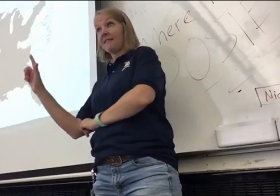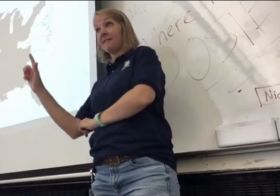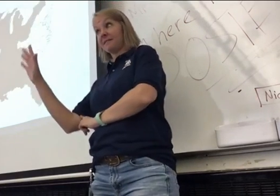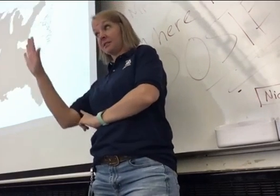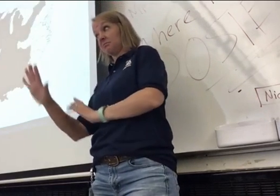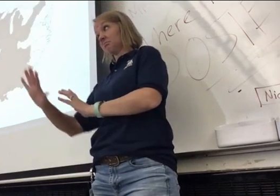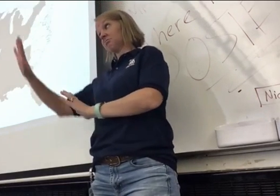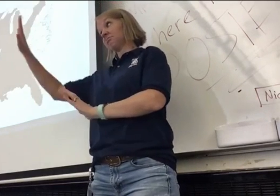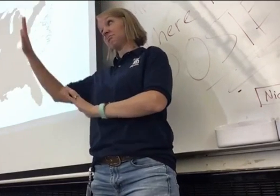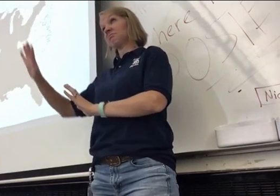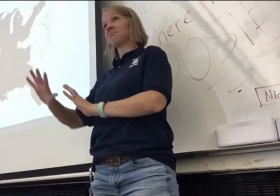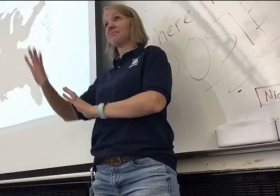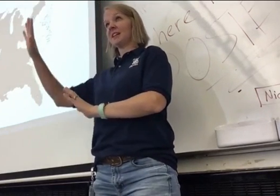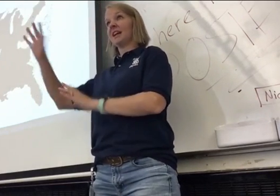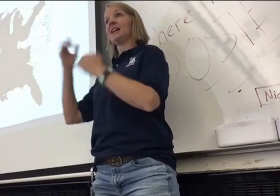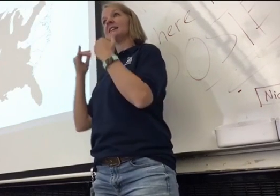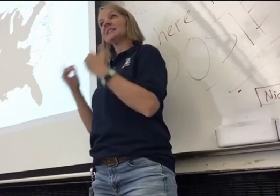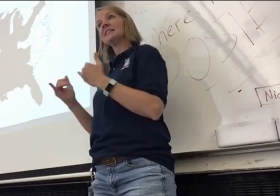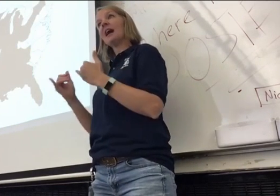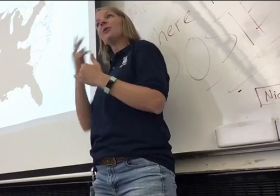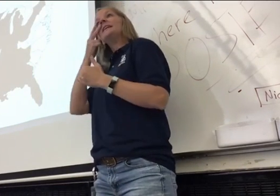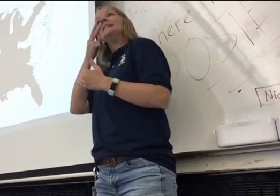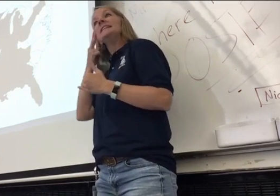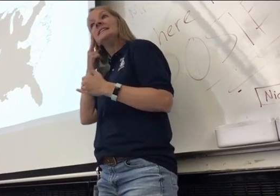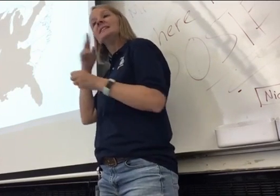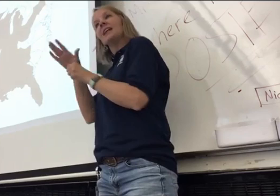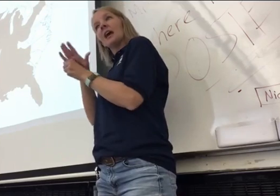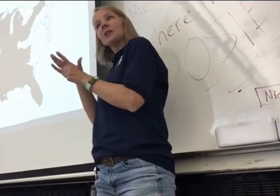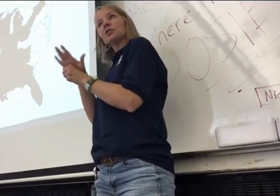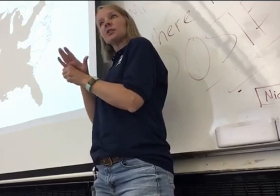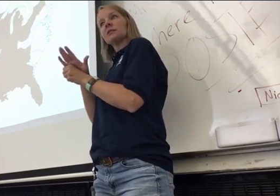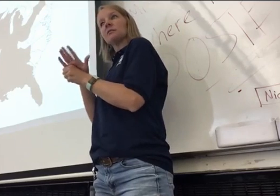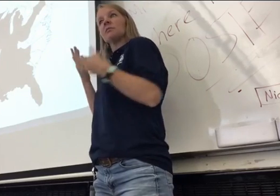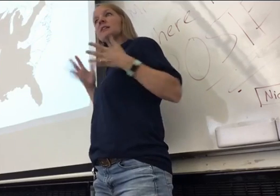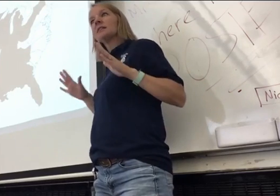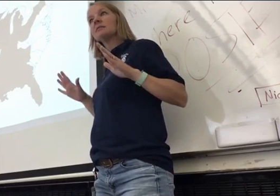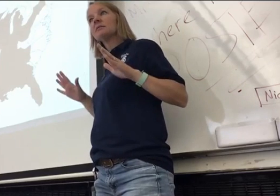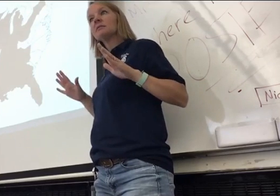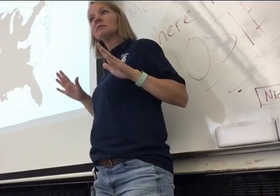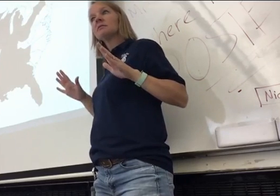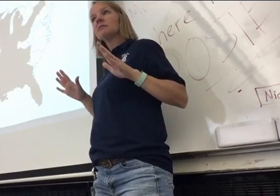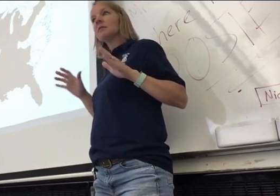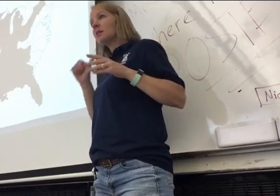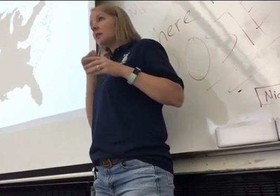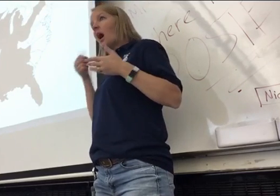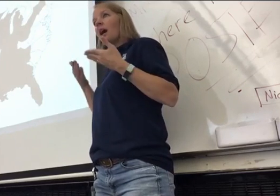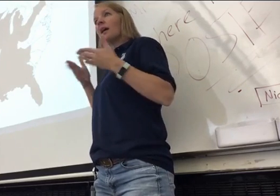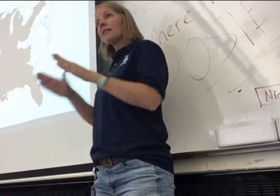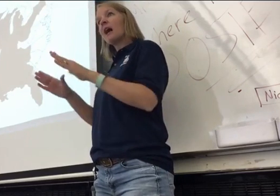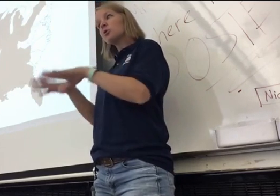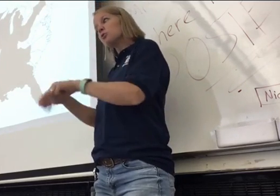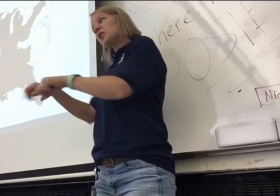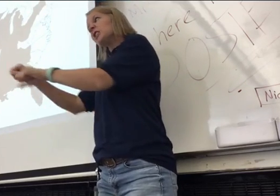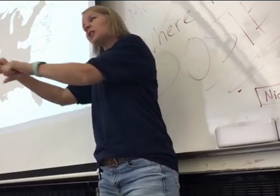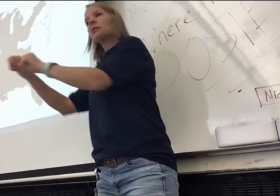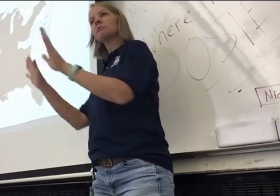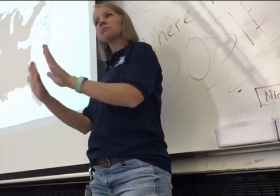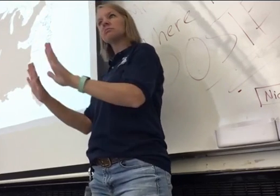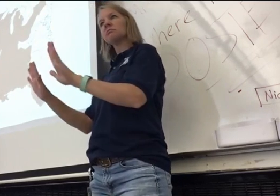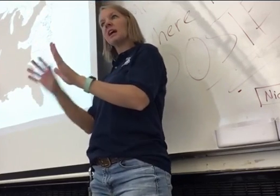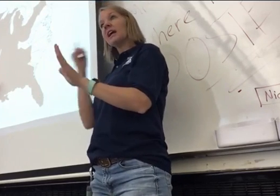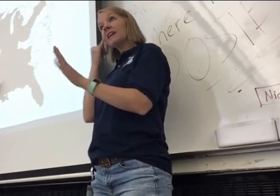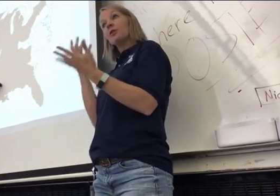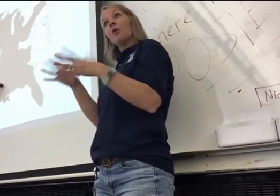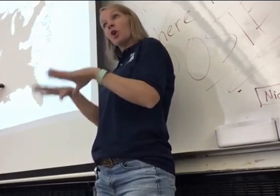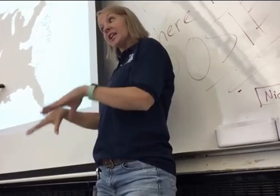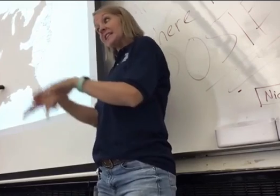the left of the line is now going to be Indian country. It is no longer going to be allowed to settle. And if you've already settled past